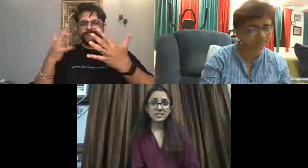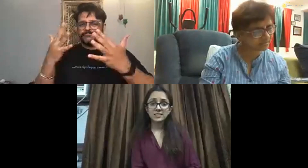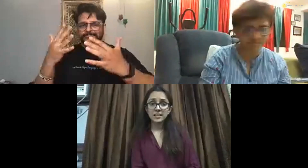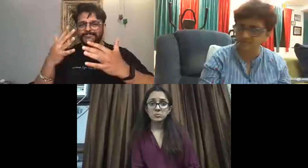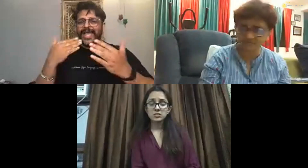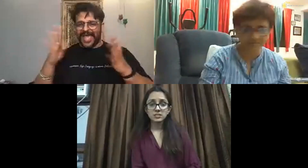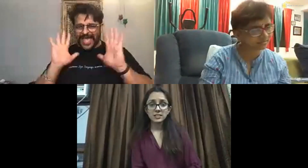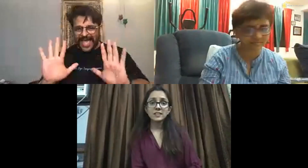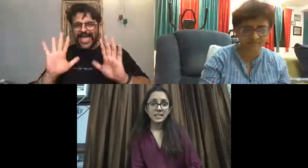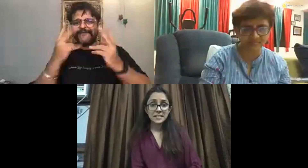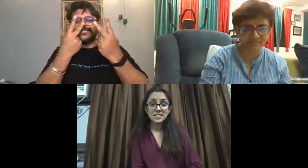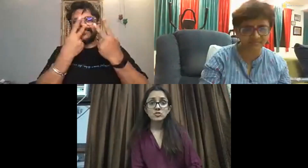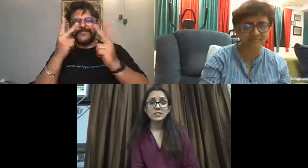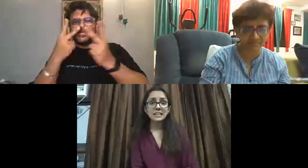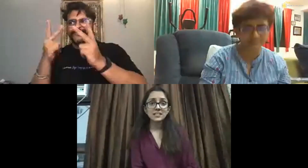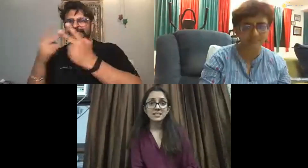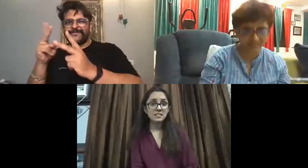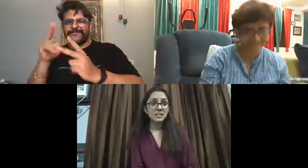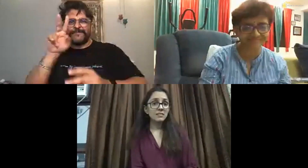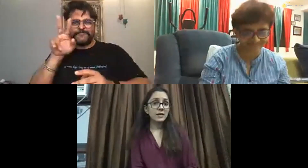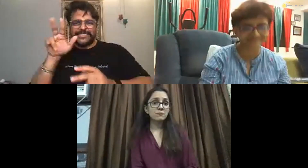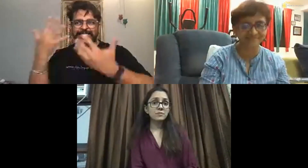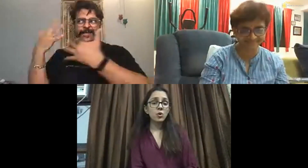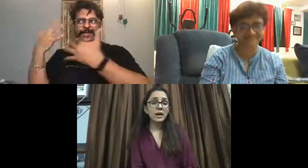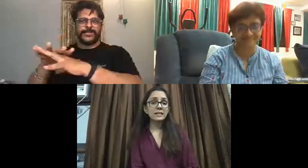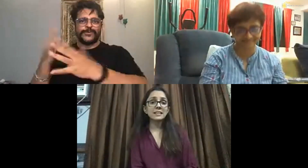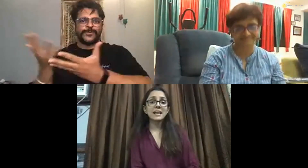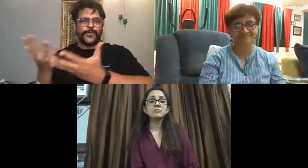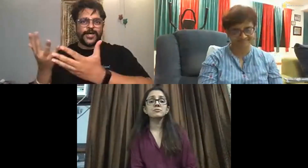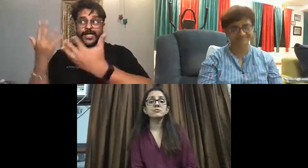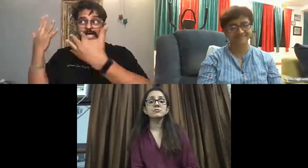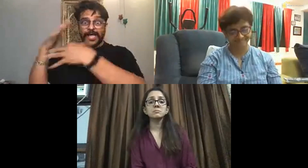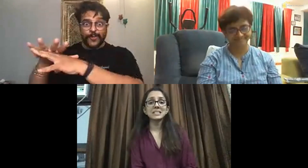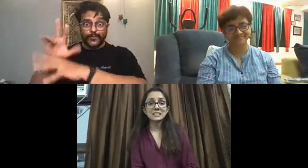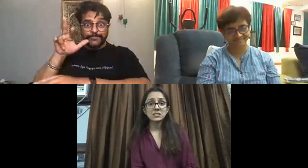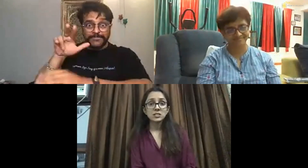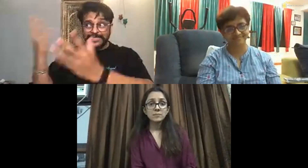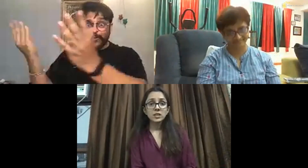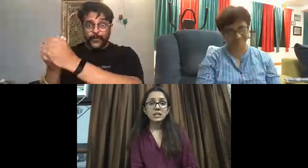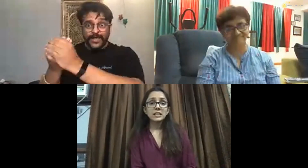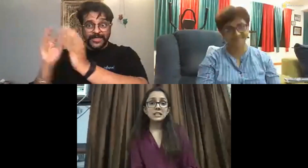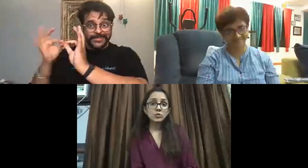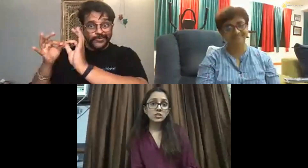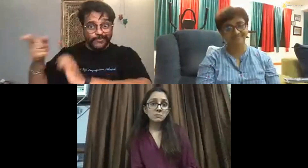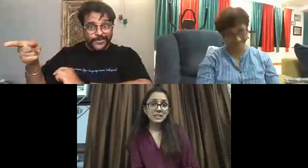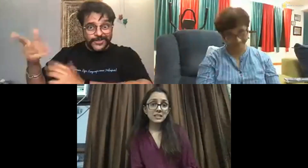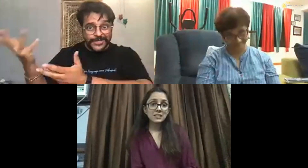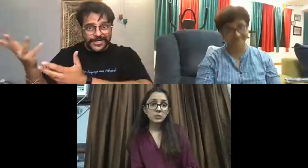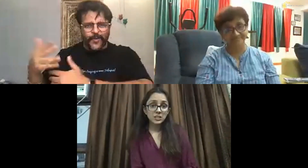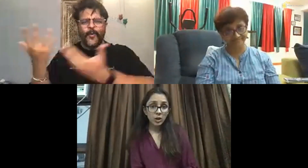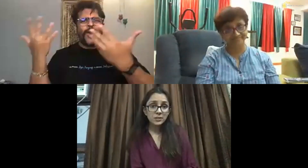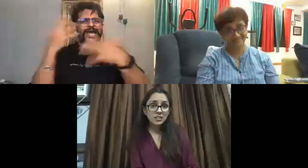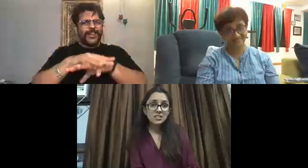totally understandable. It's very hazy and it's not clear as of now, and it can have different meanings. Inclusion means